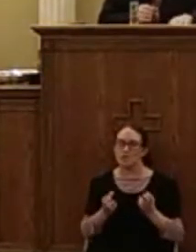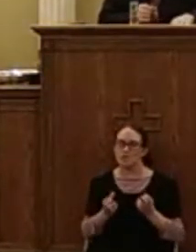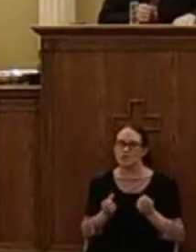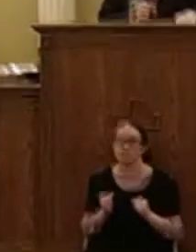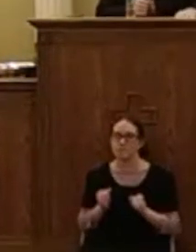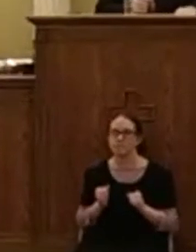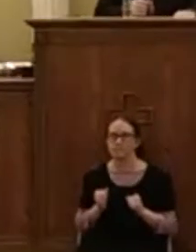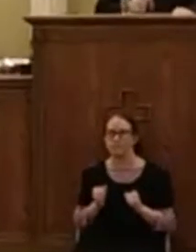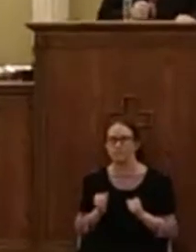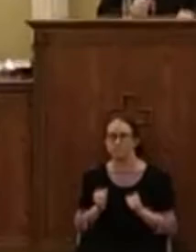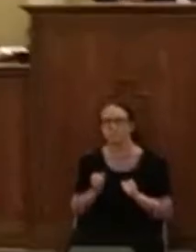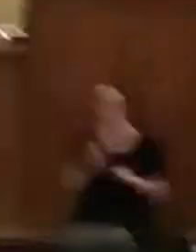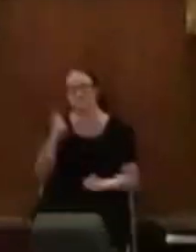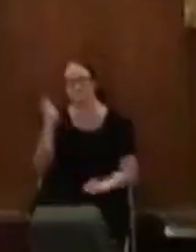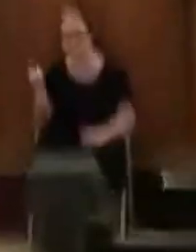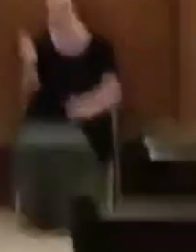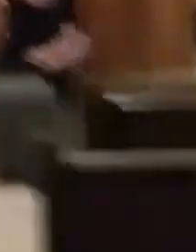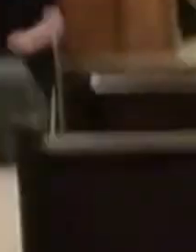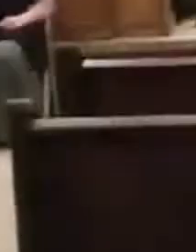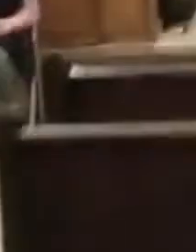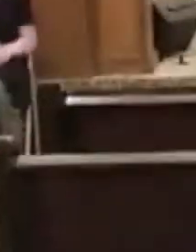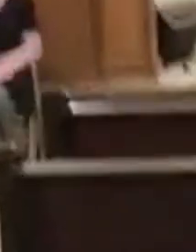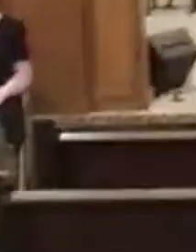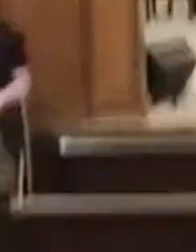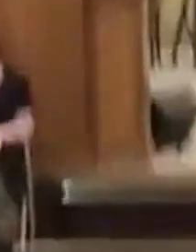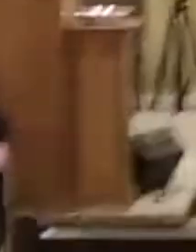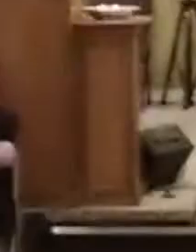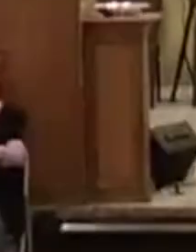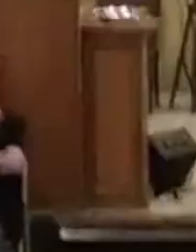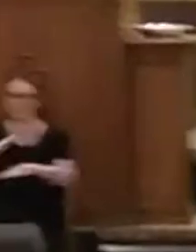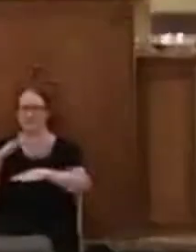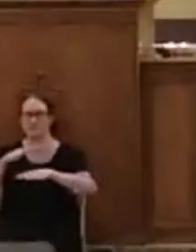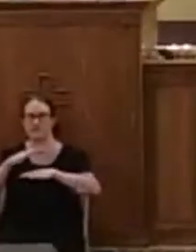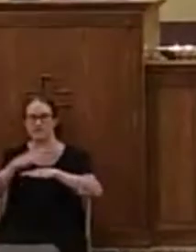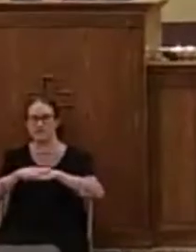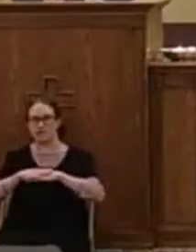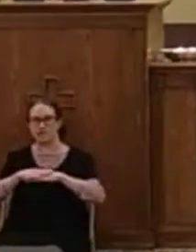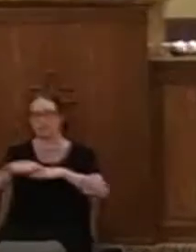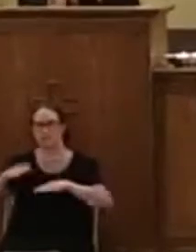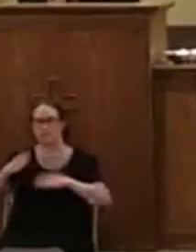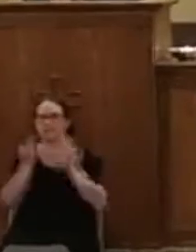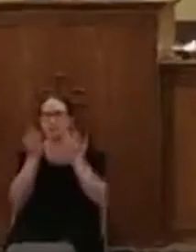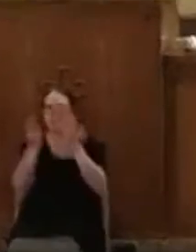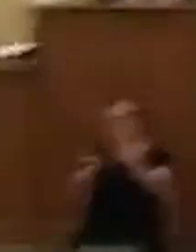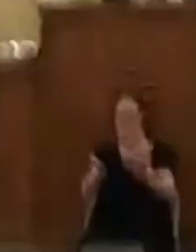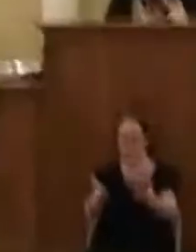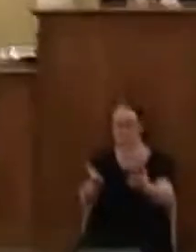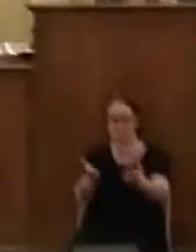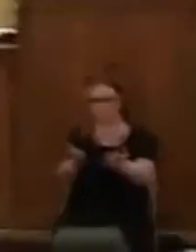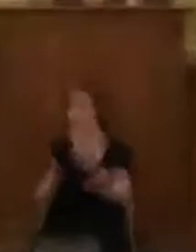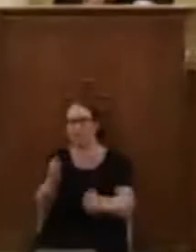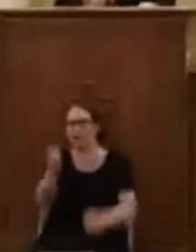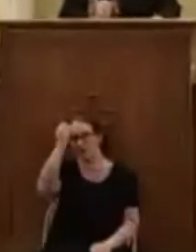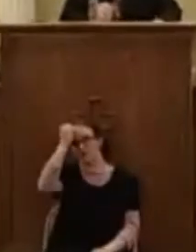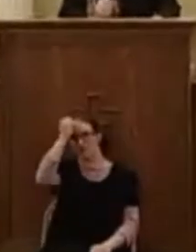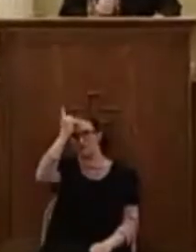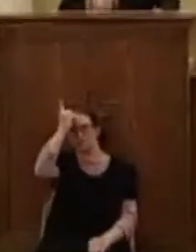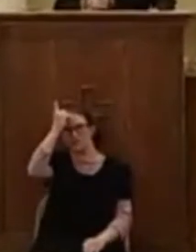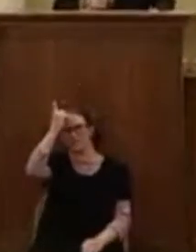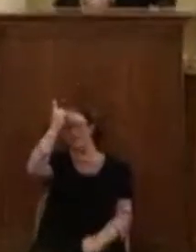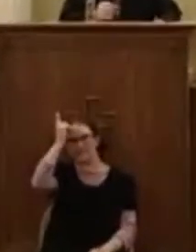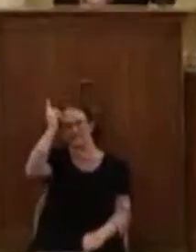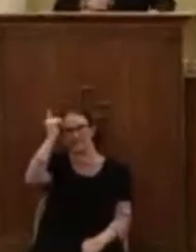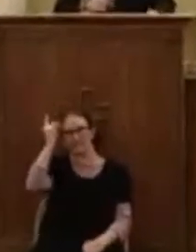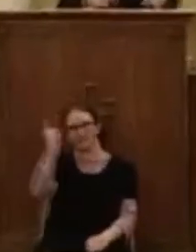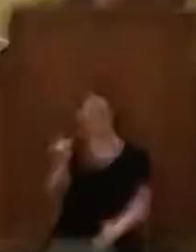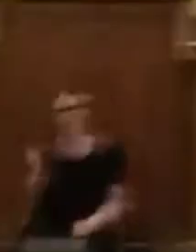were, amen, just kind of touch the surface of it, amen, and give us a understanding,